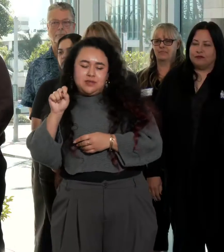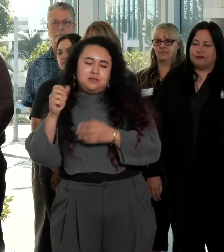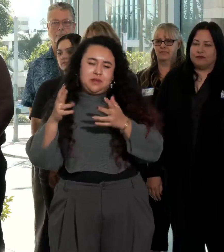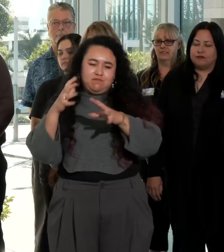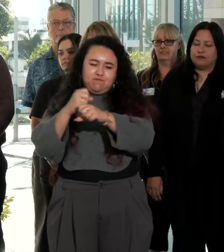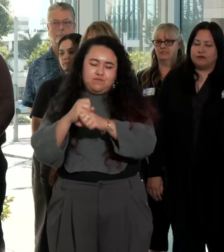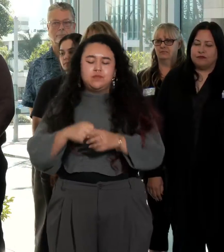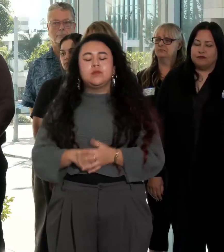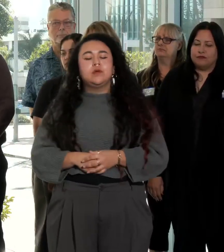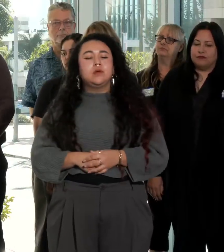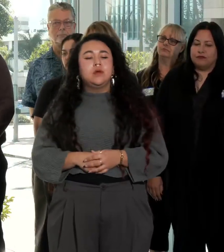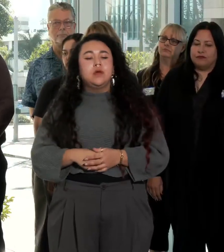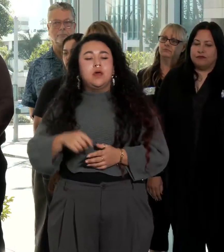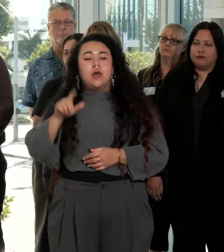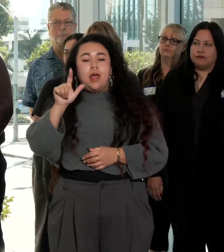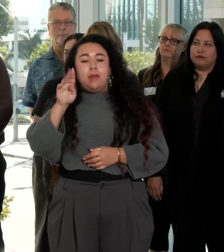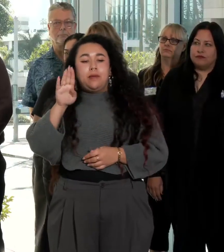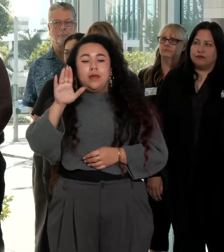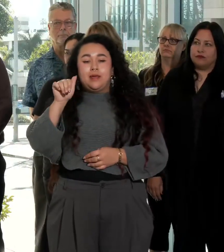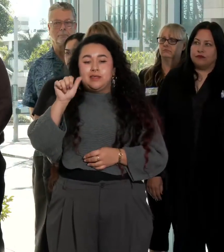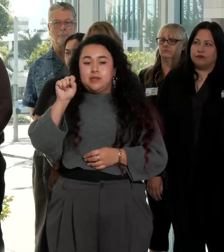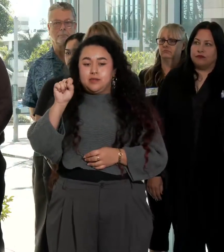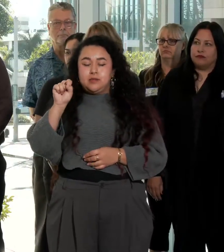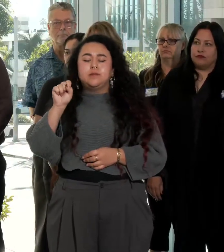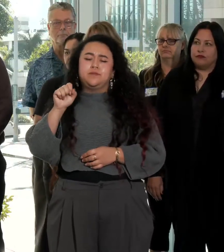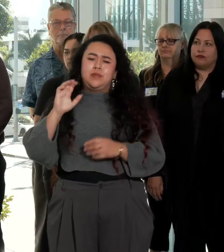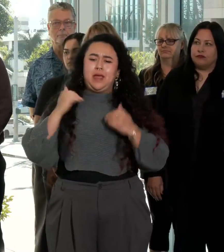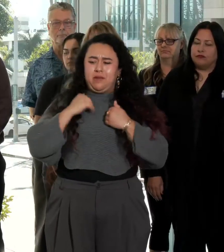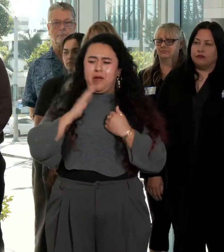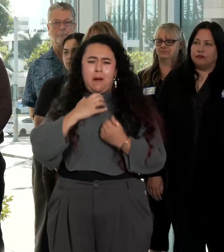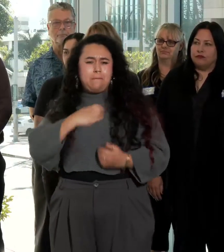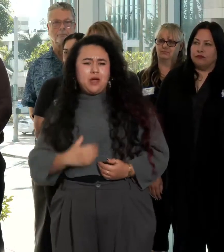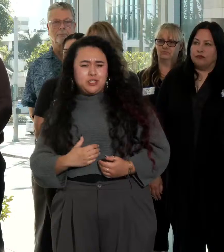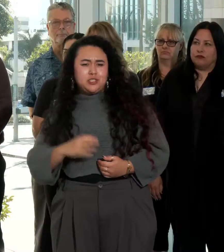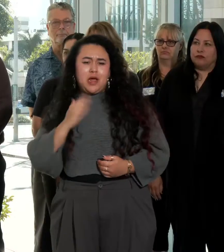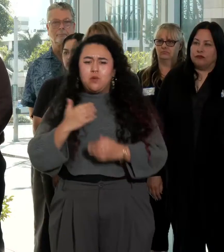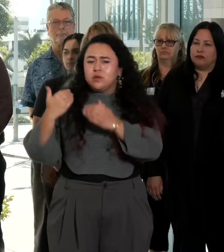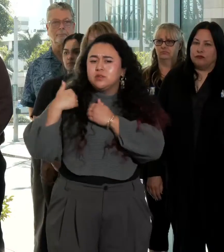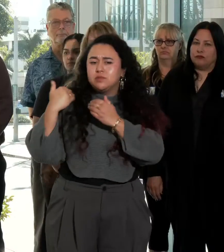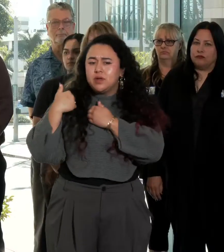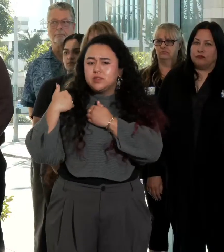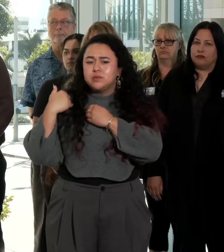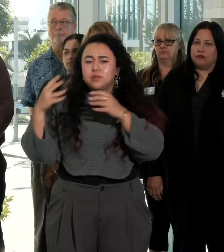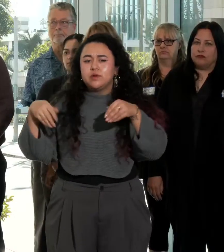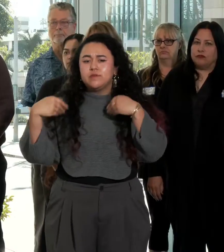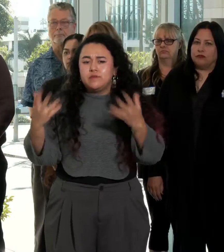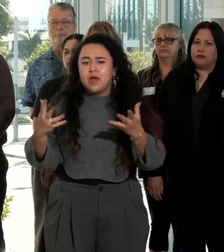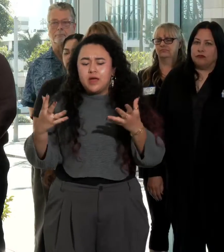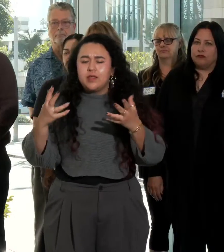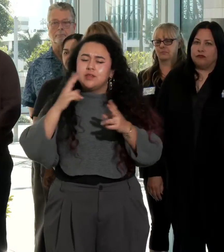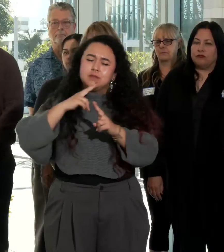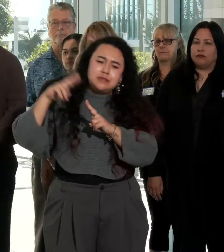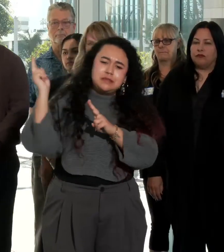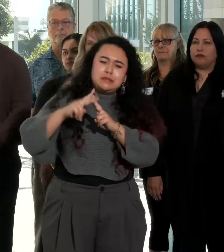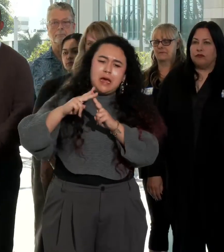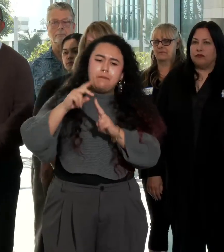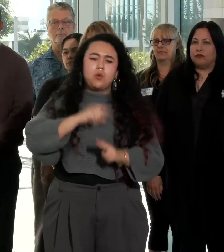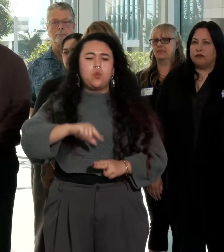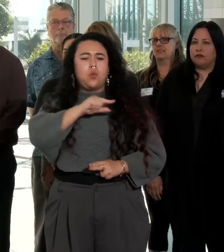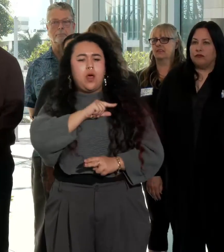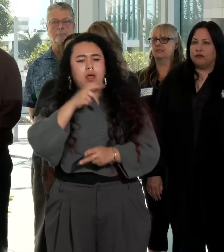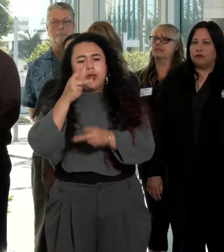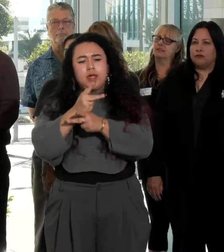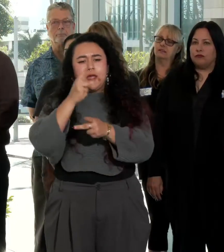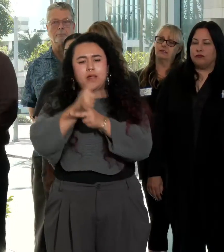At Long Beach Animal Care Services, animals are our passion. It is our responsibility to provide the utmost quality